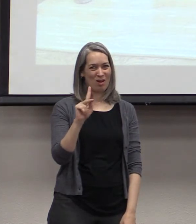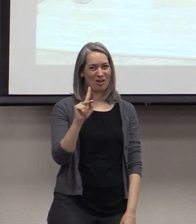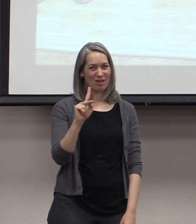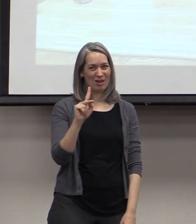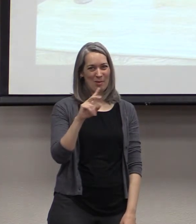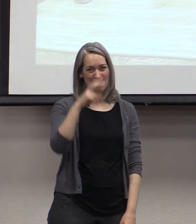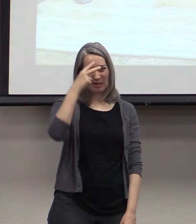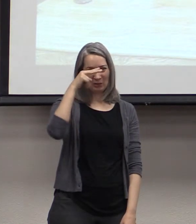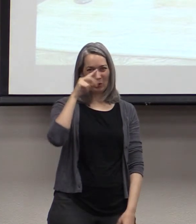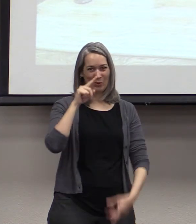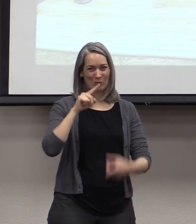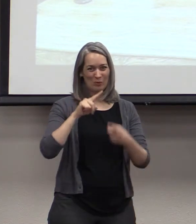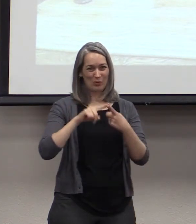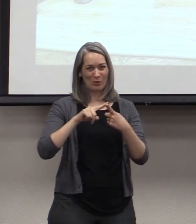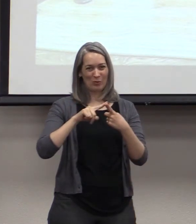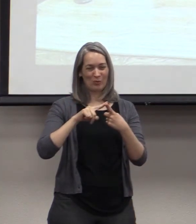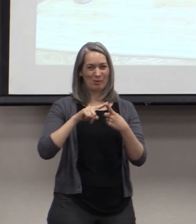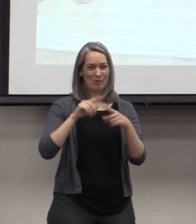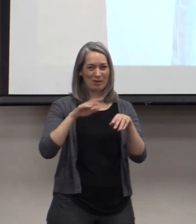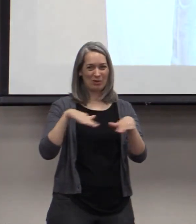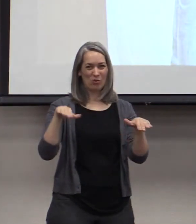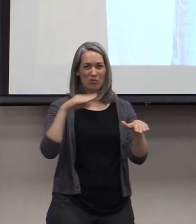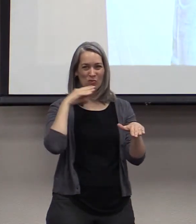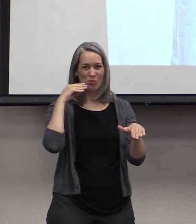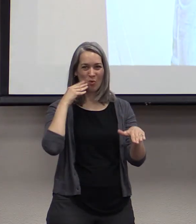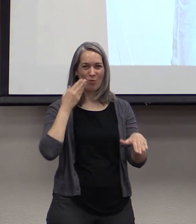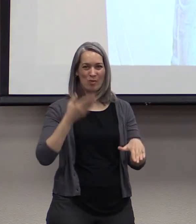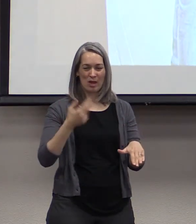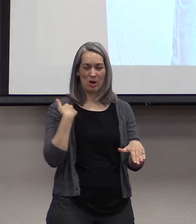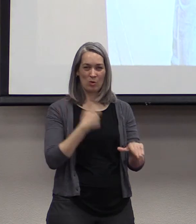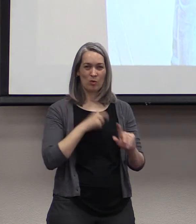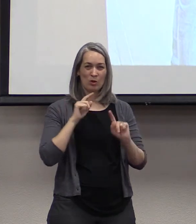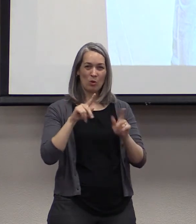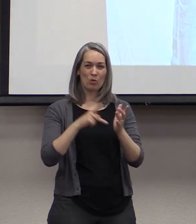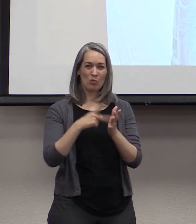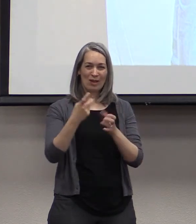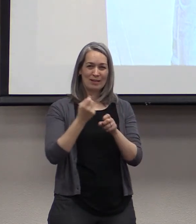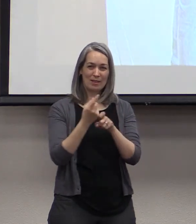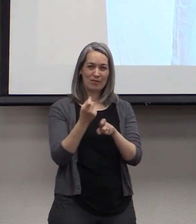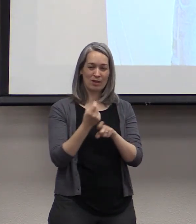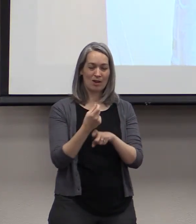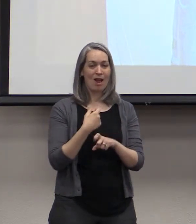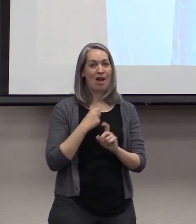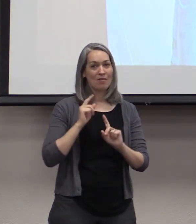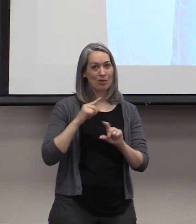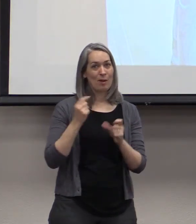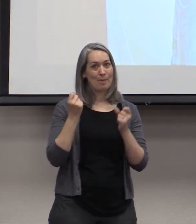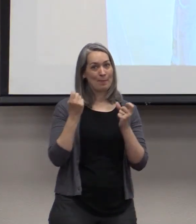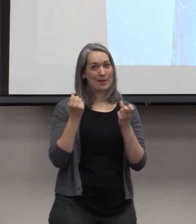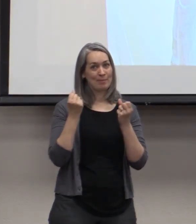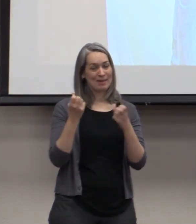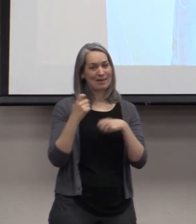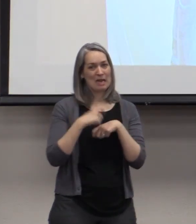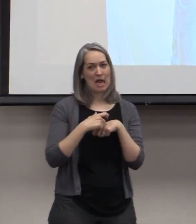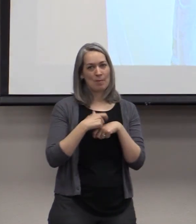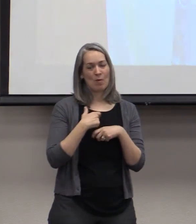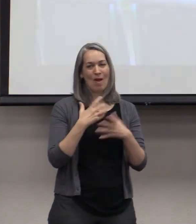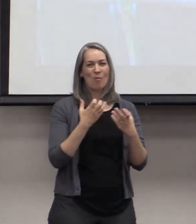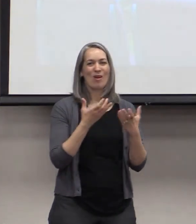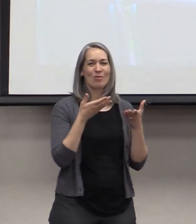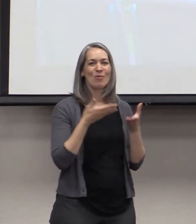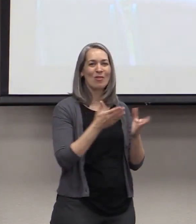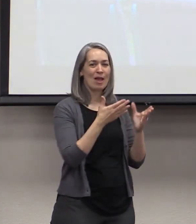to twice a year. And instead of me giving you a report on a place that I've been to numerous times, I wanted to let some